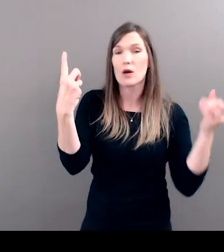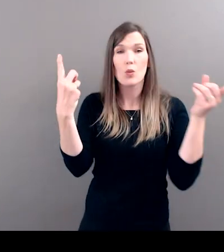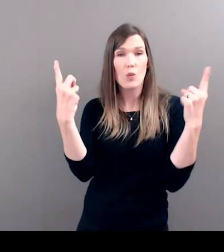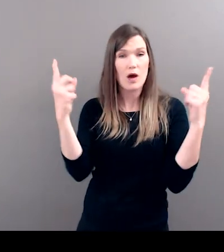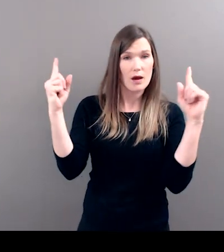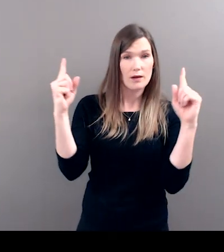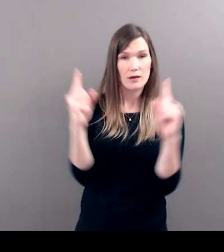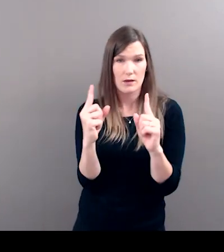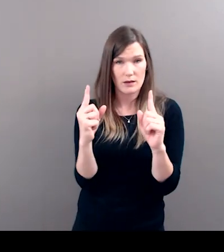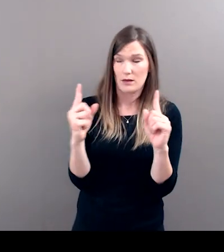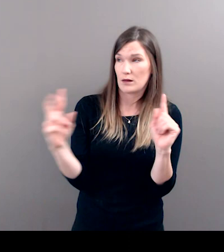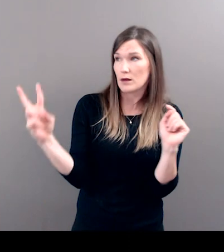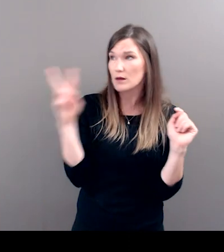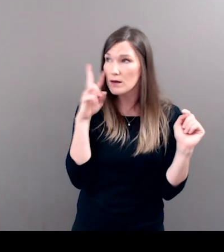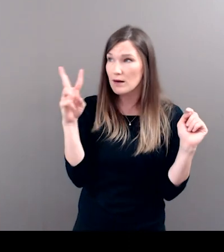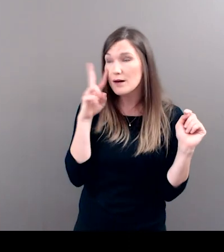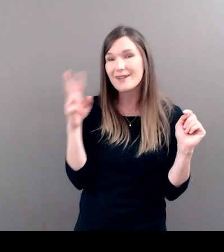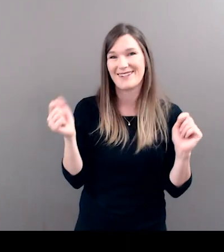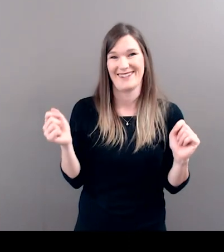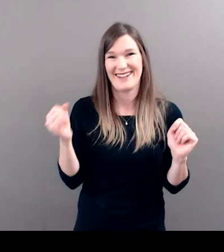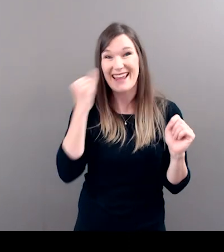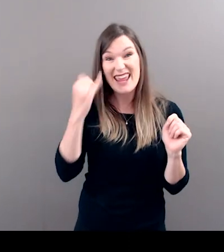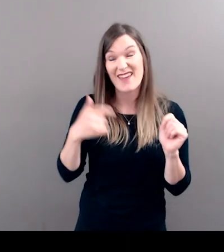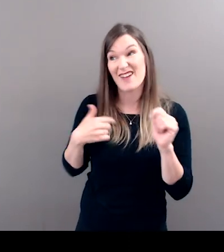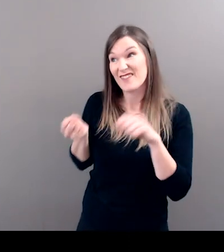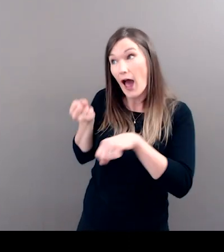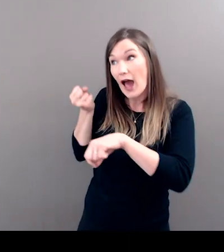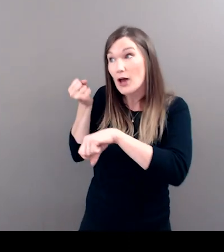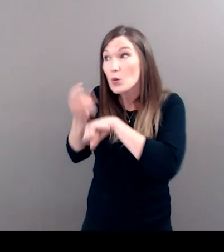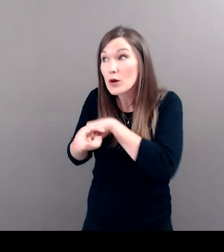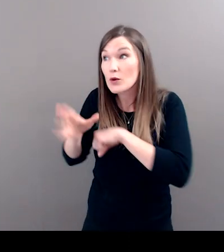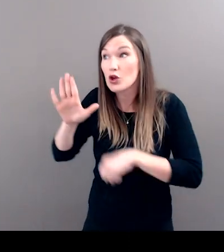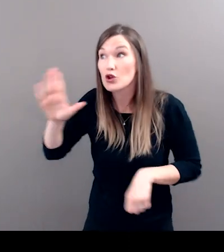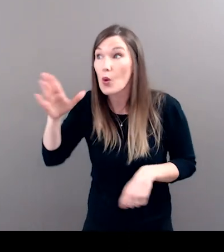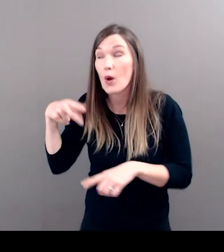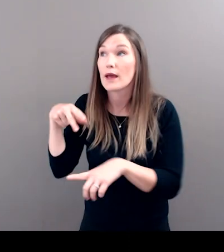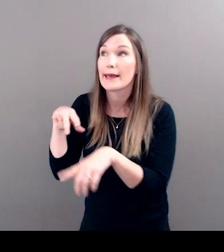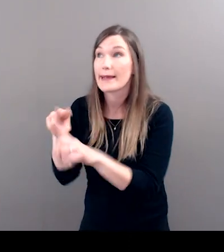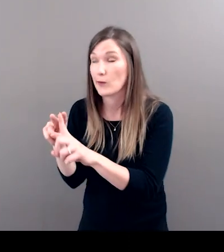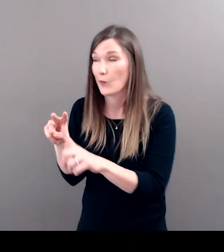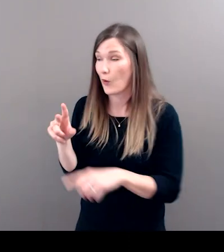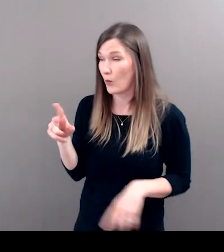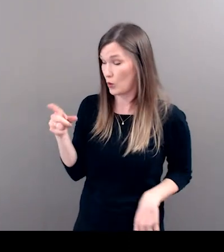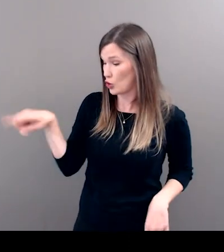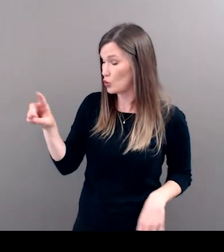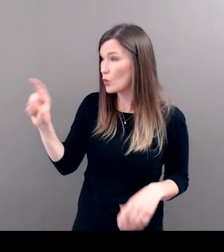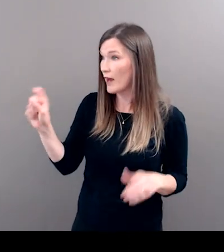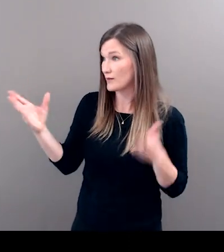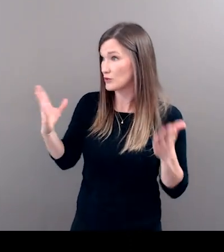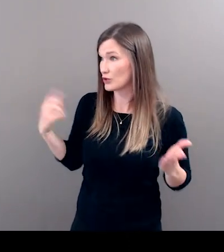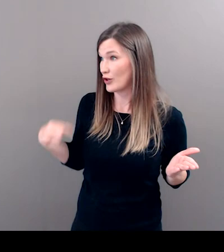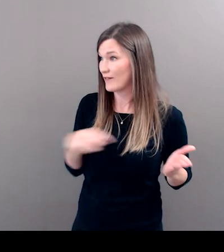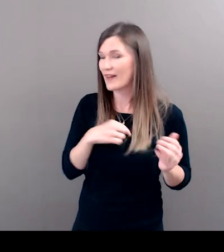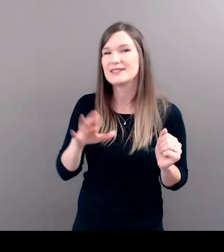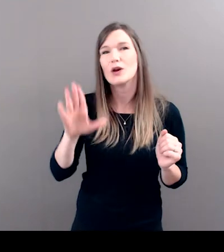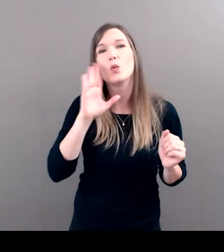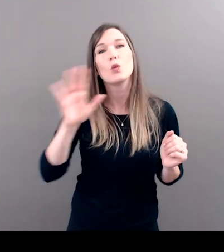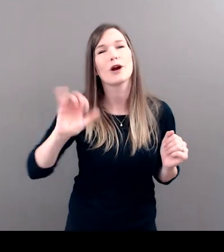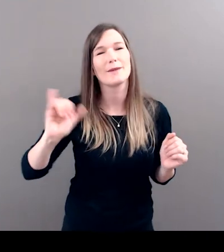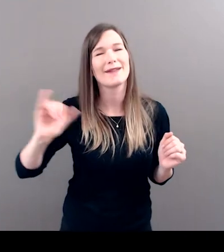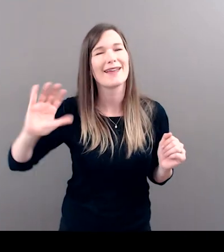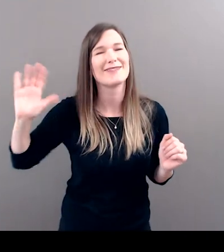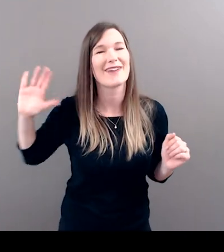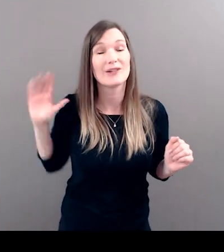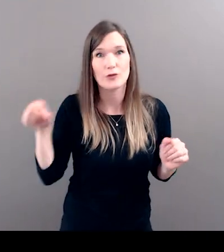hero, then you guys serve us." So it'd be like, you know, back in the day when Mike Tyson was the guy, we sent Mike